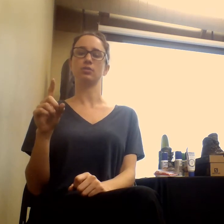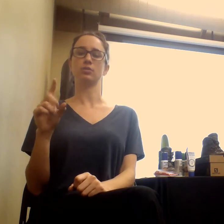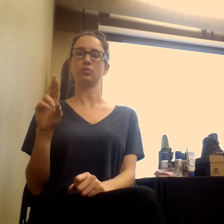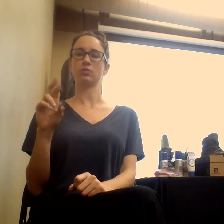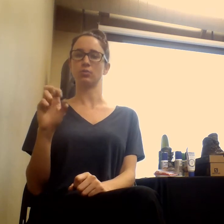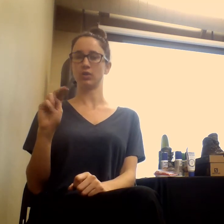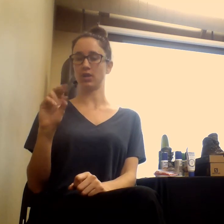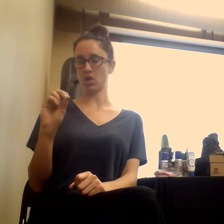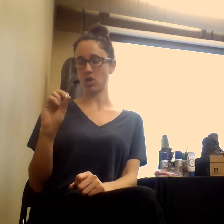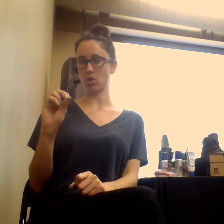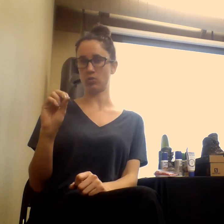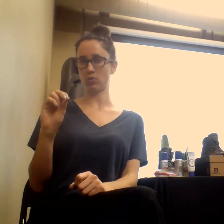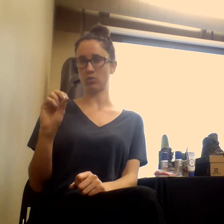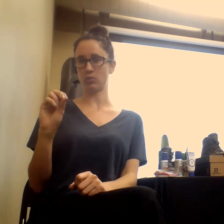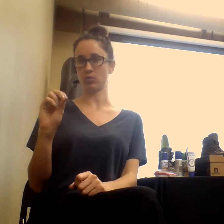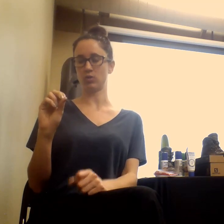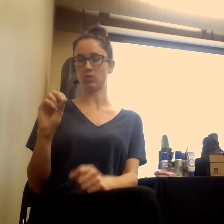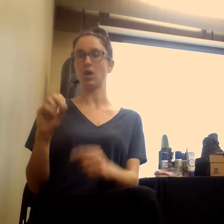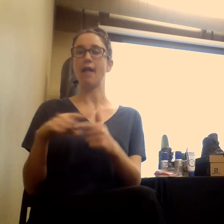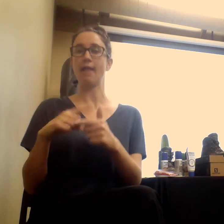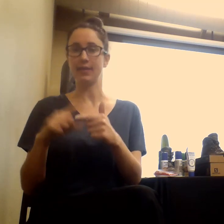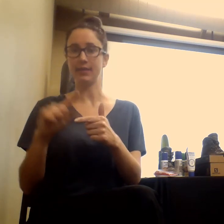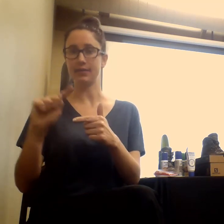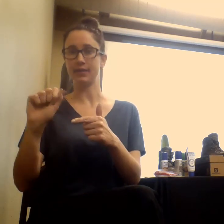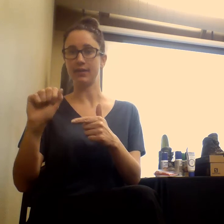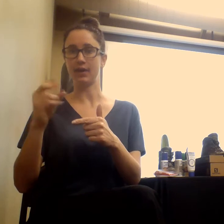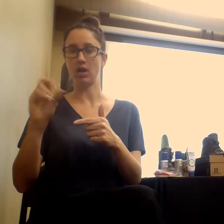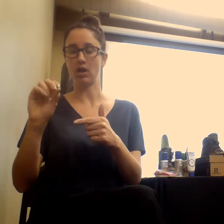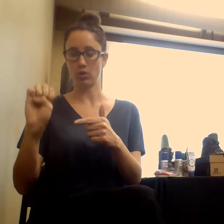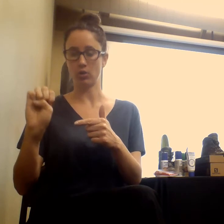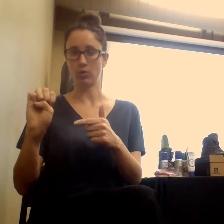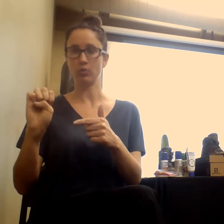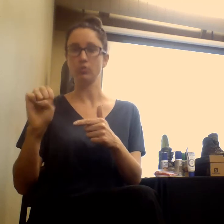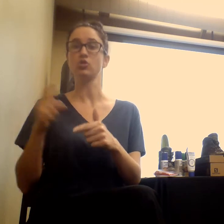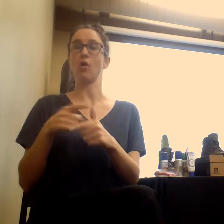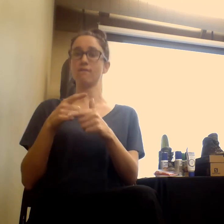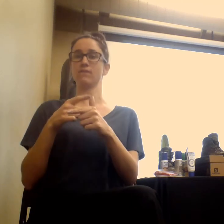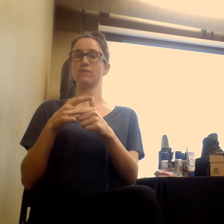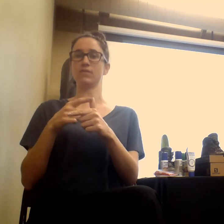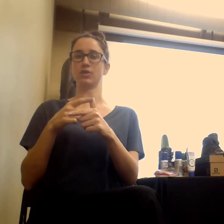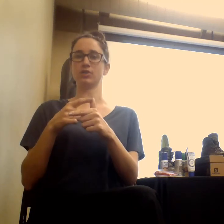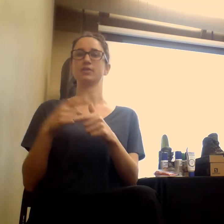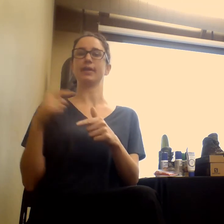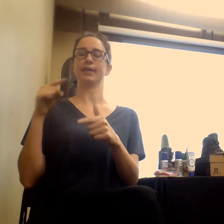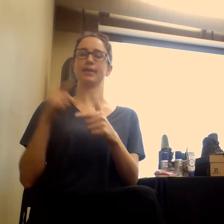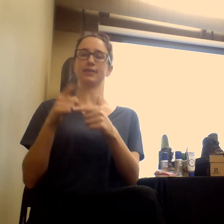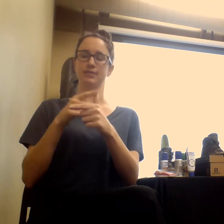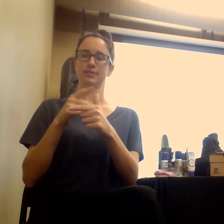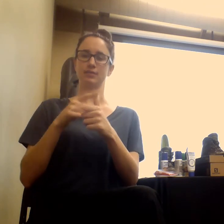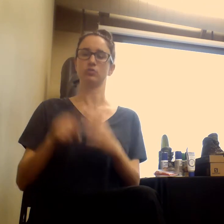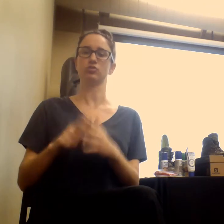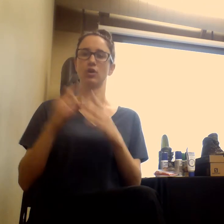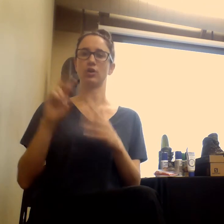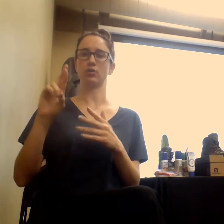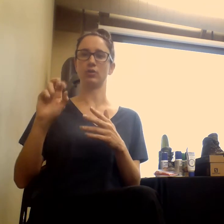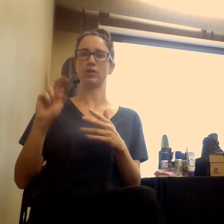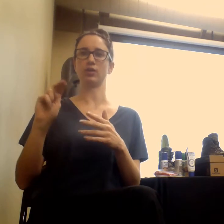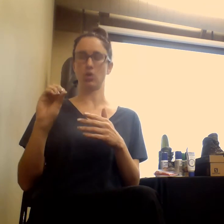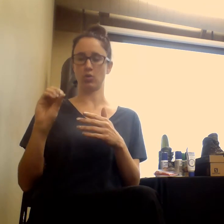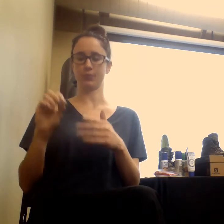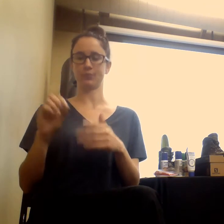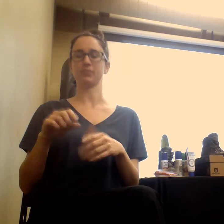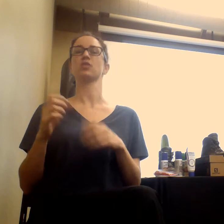down the trail, and he was in Tahoe the same day. And we ended up giving him a ride back to Reno so he could go to the REI and replace one of his shoes. So, if you